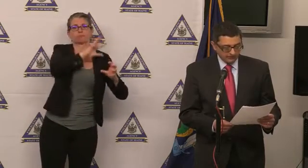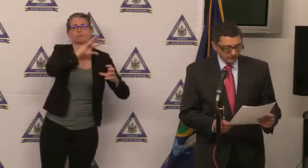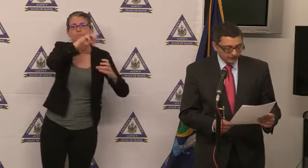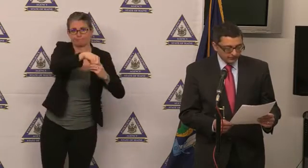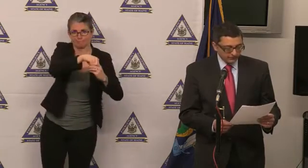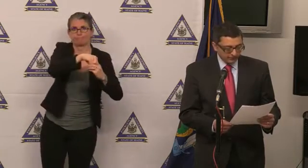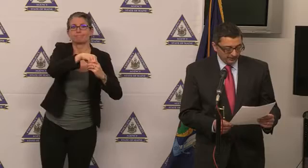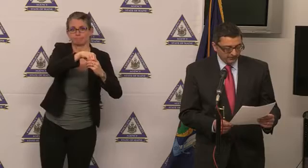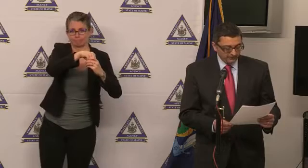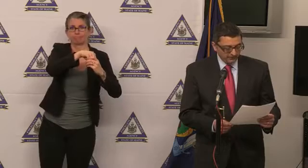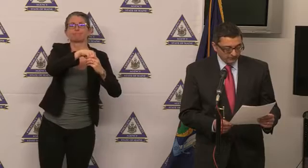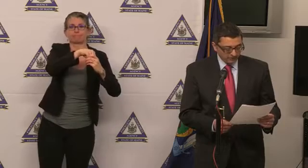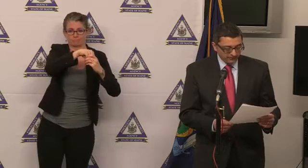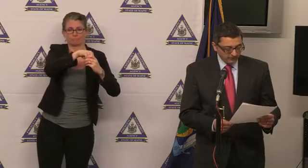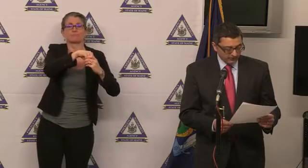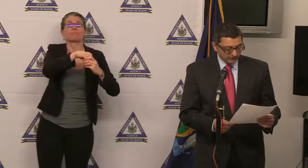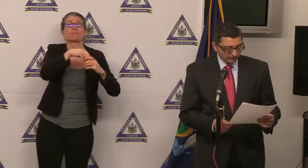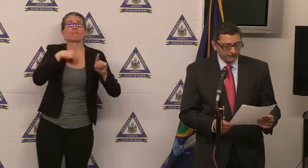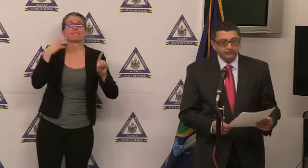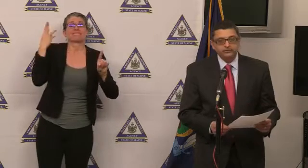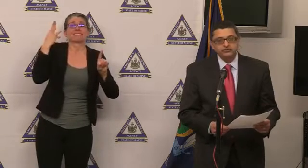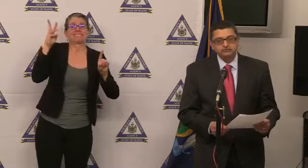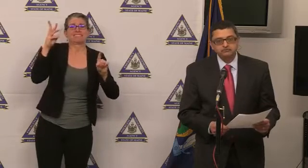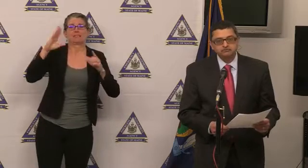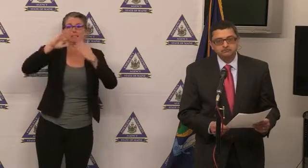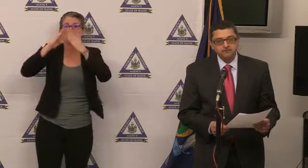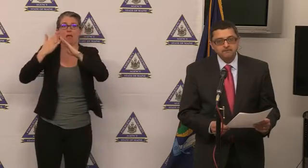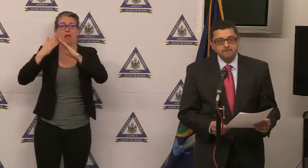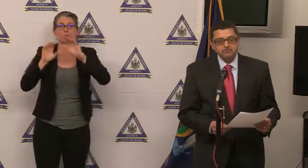16 municipal-based emergency medical services,